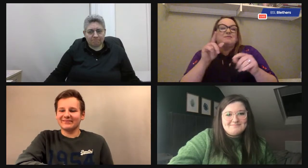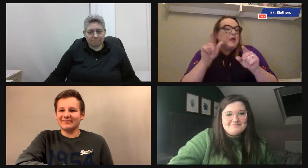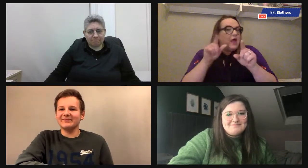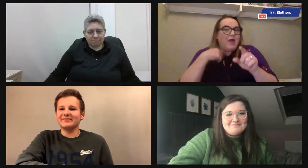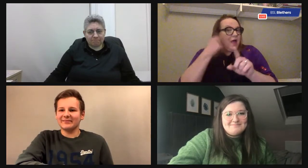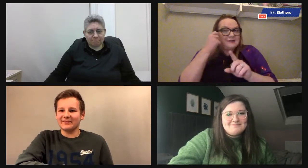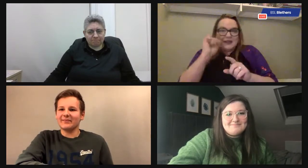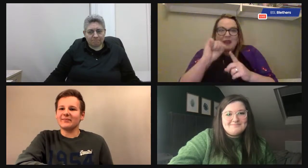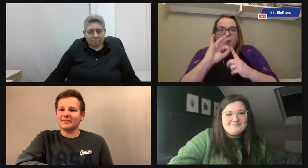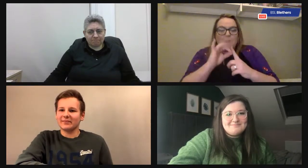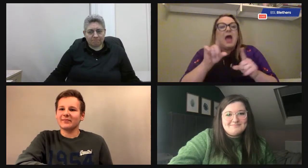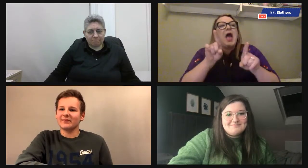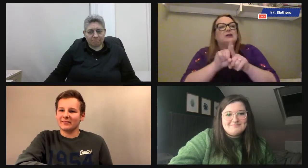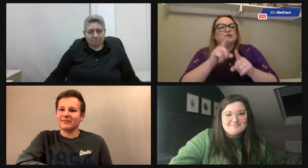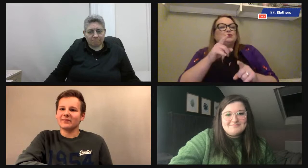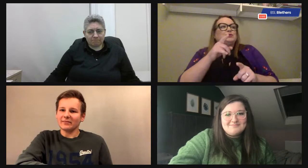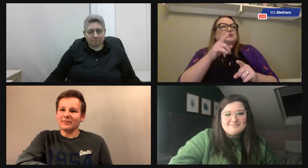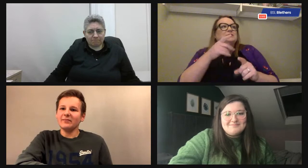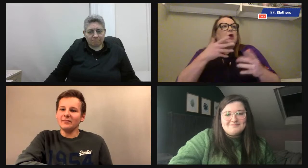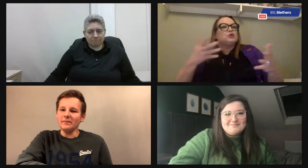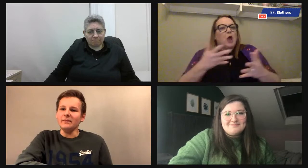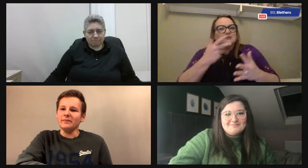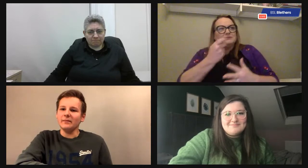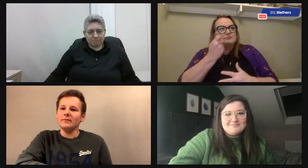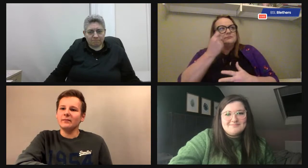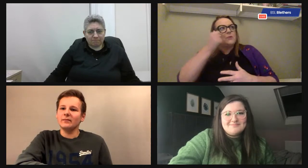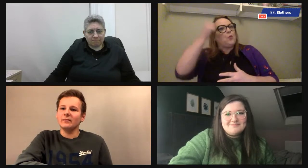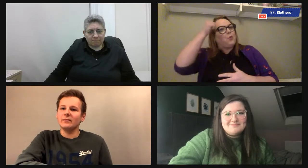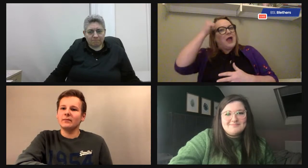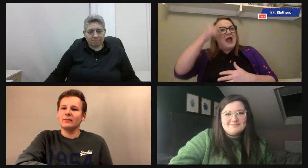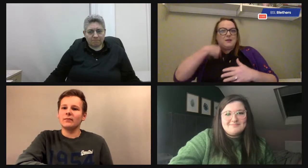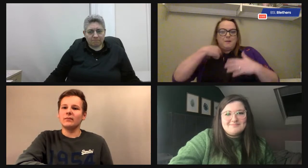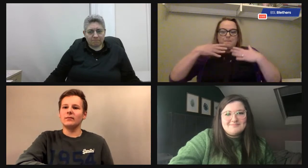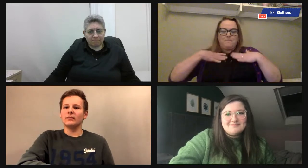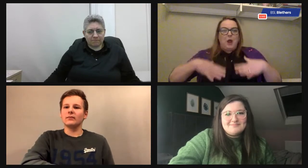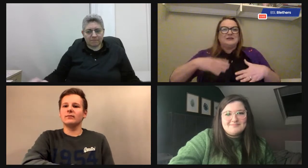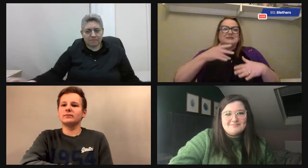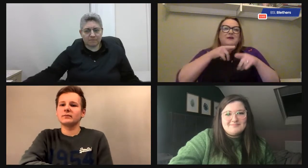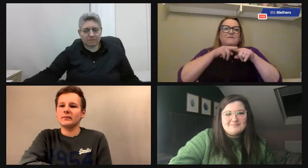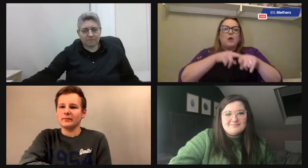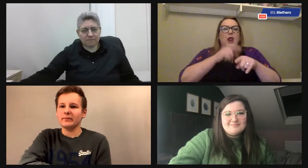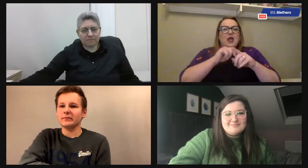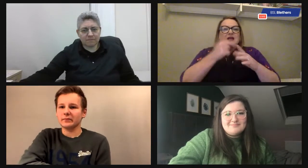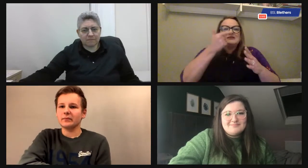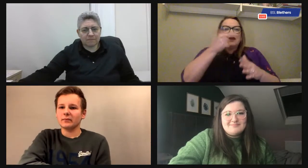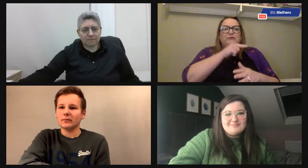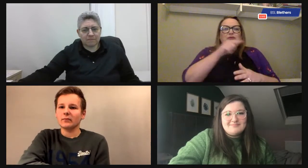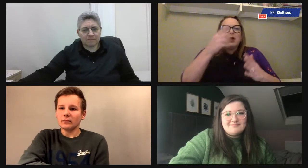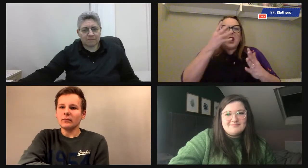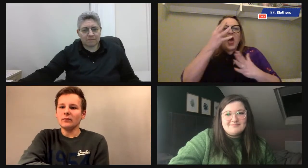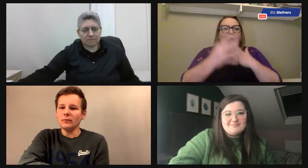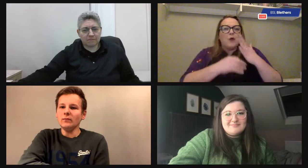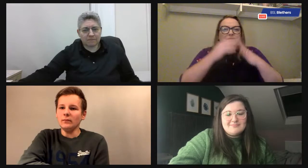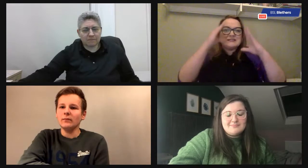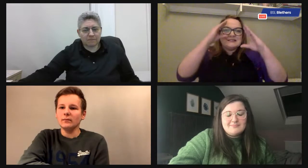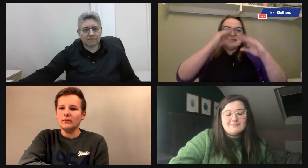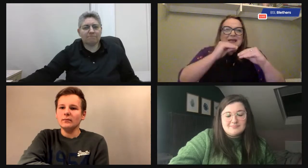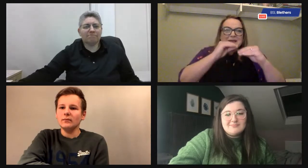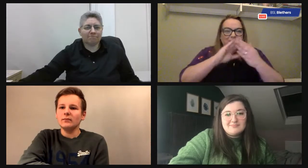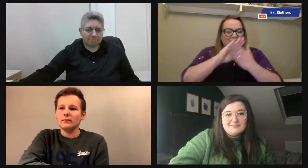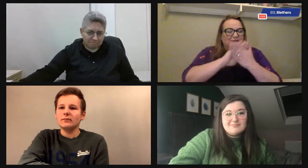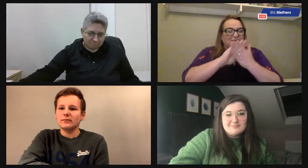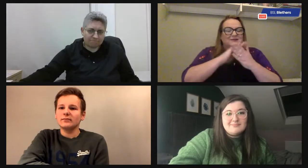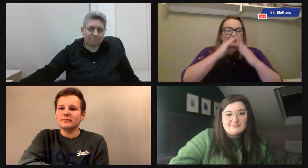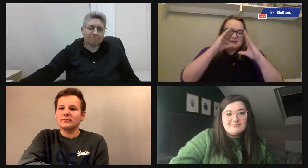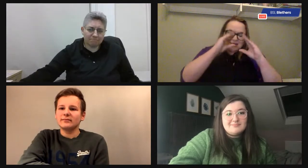going home and they're wanting to continue the conversation as well. So I think what we really need to do